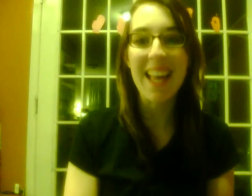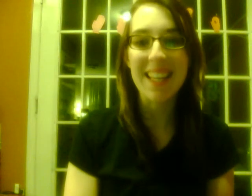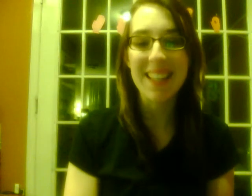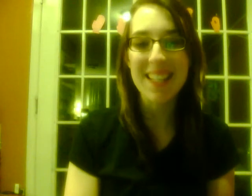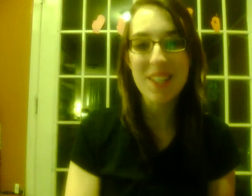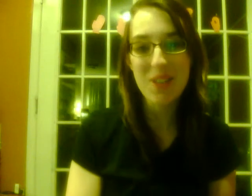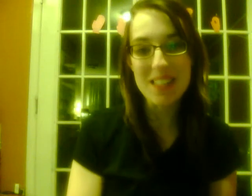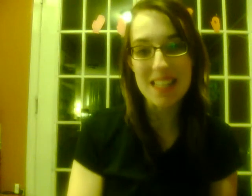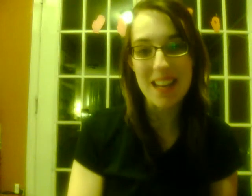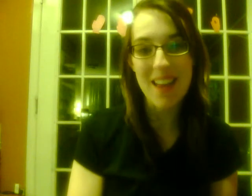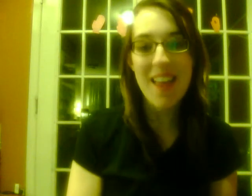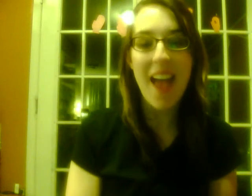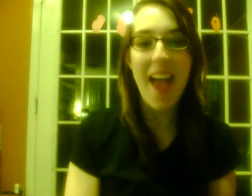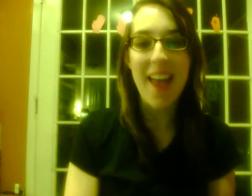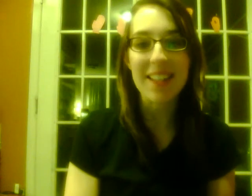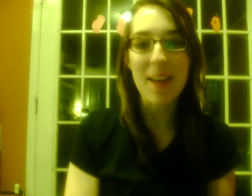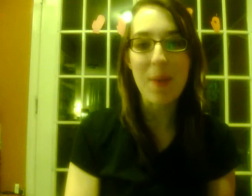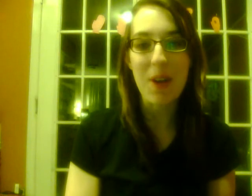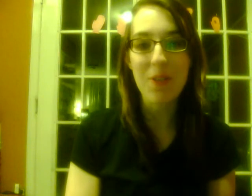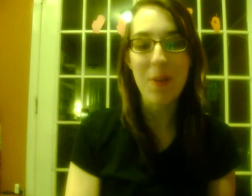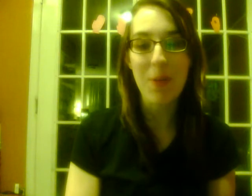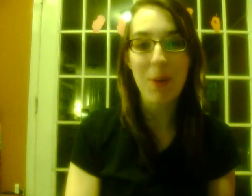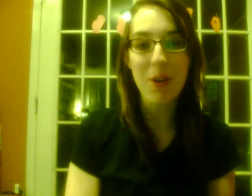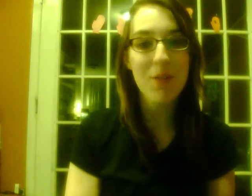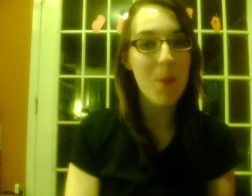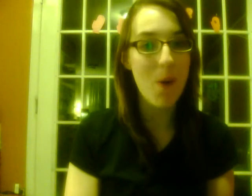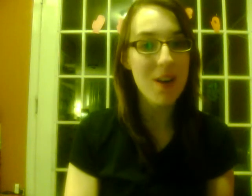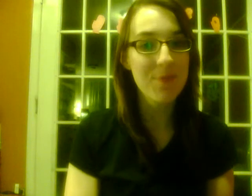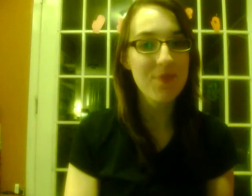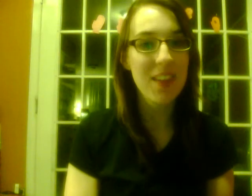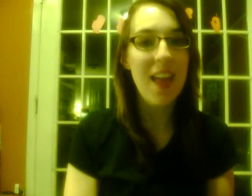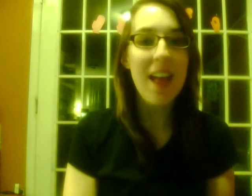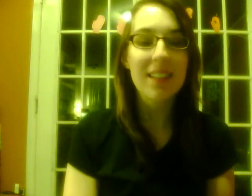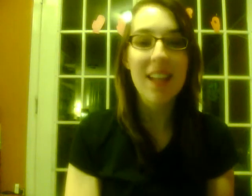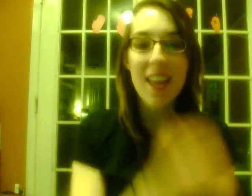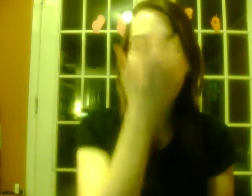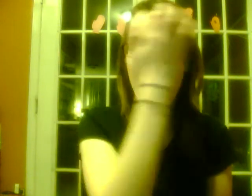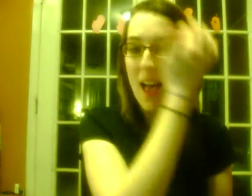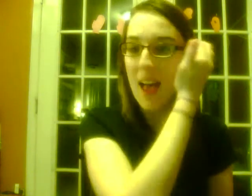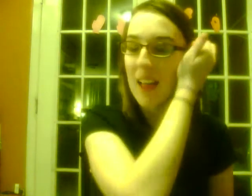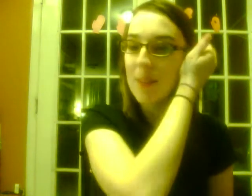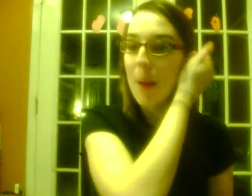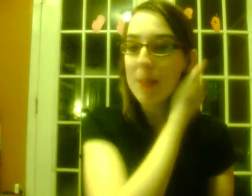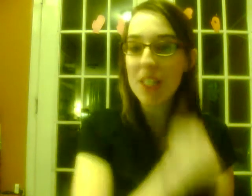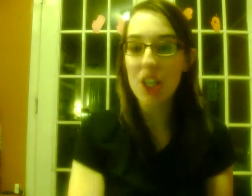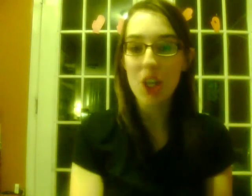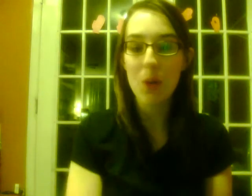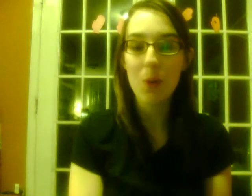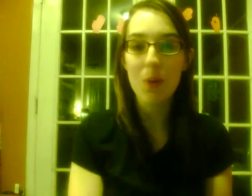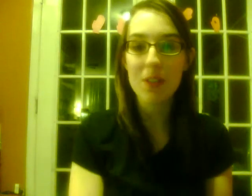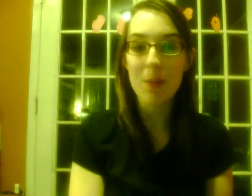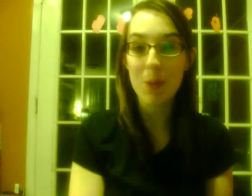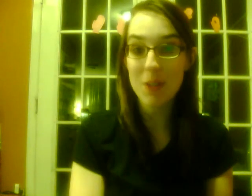Hi, this is Christina, and I'm here from 3 Under 4. Tonight, I'm teaching you some new